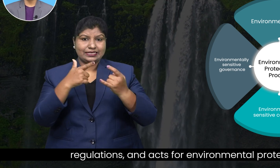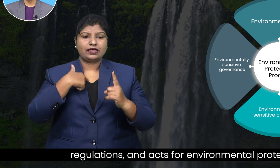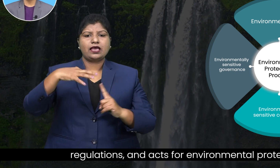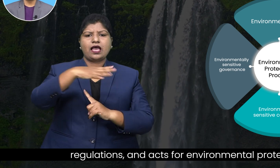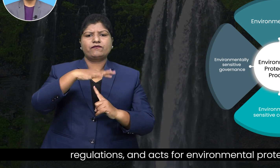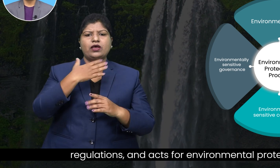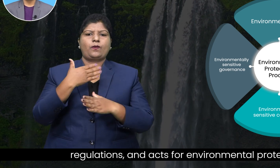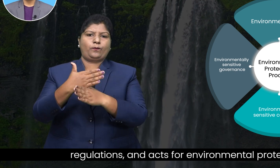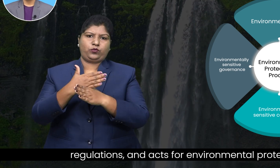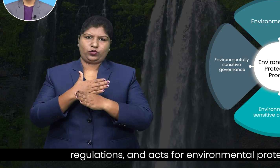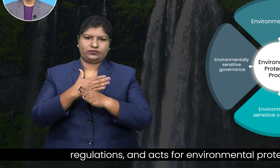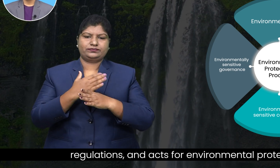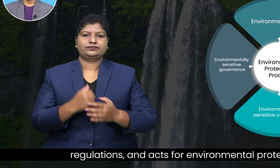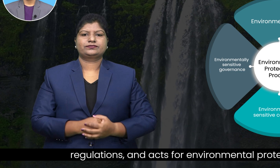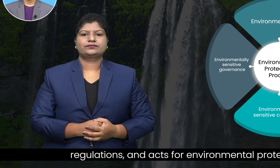environmental protection.